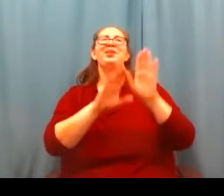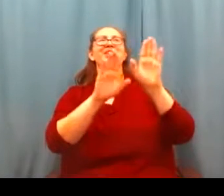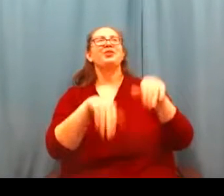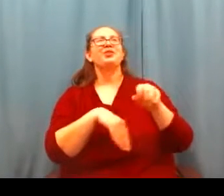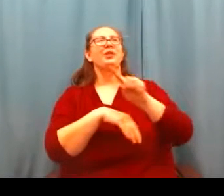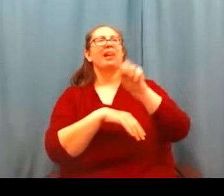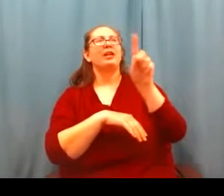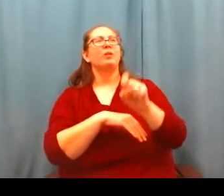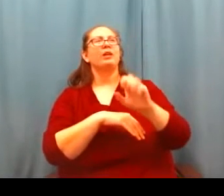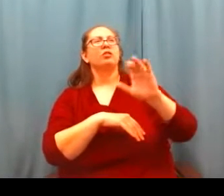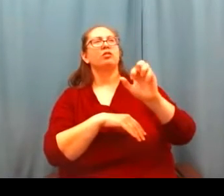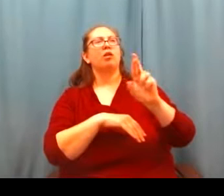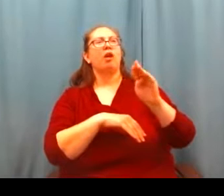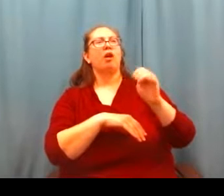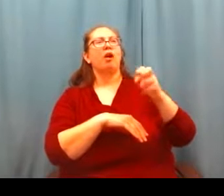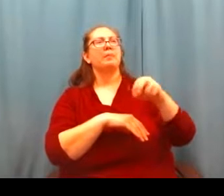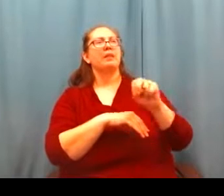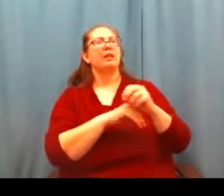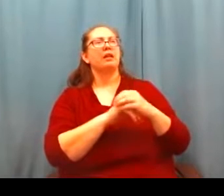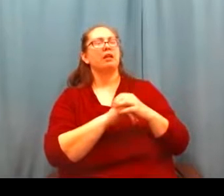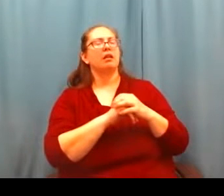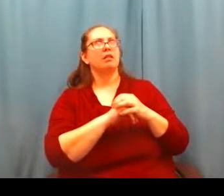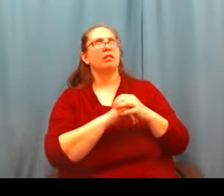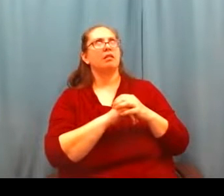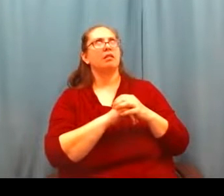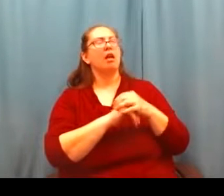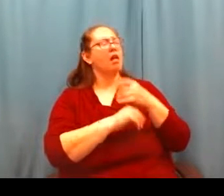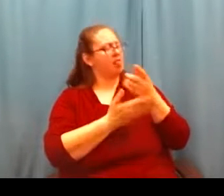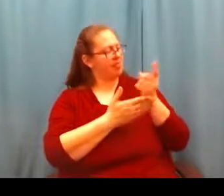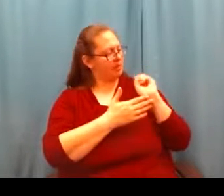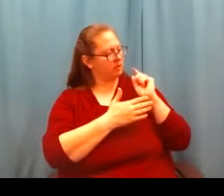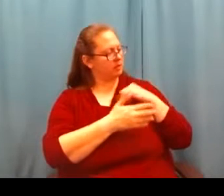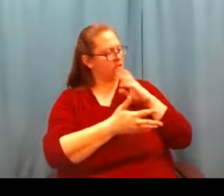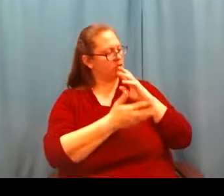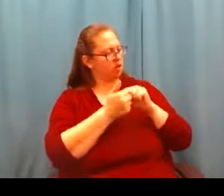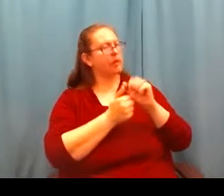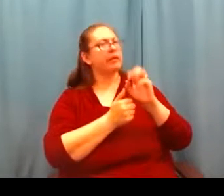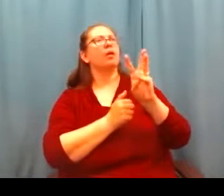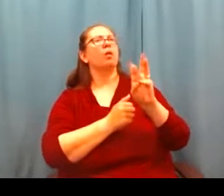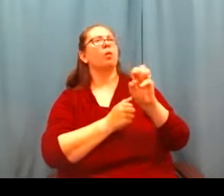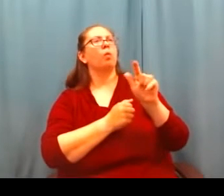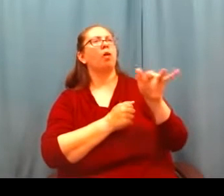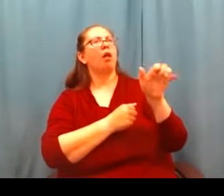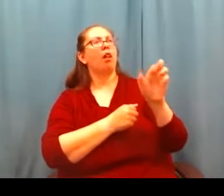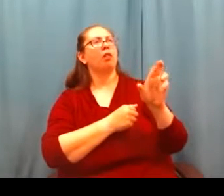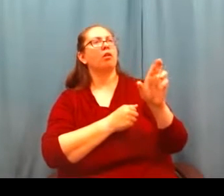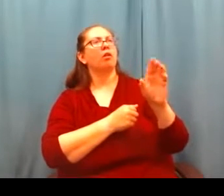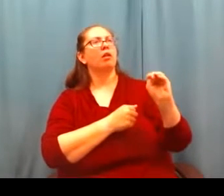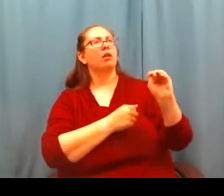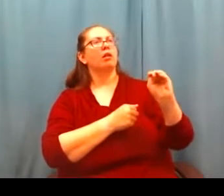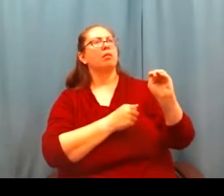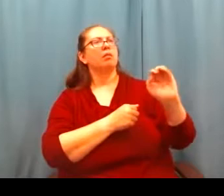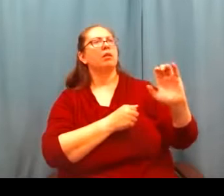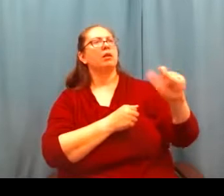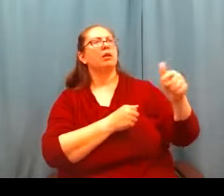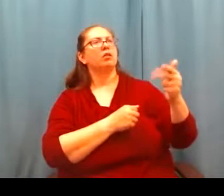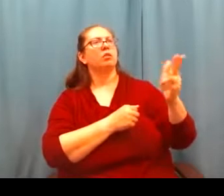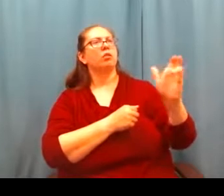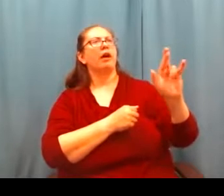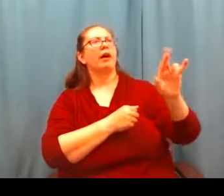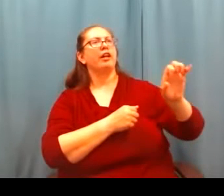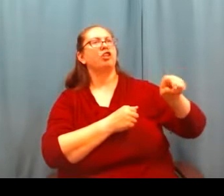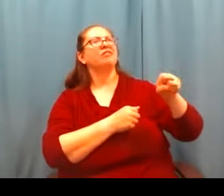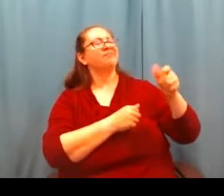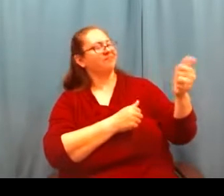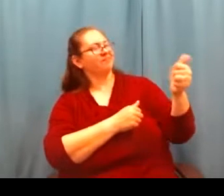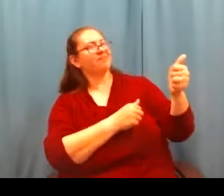I spoke, I think it was last weekend, to Waller McGuire, who is the president,